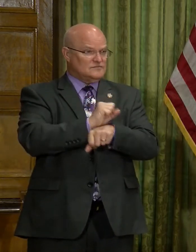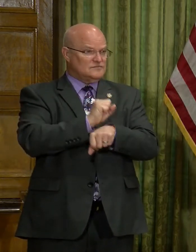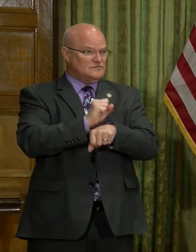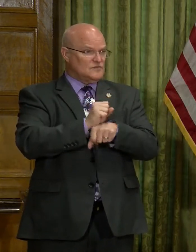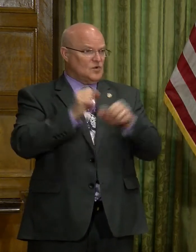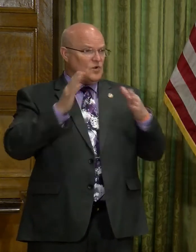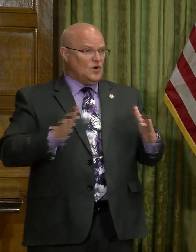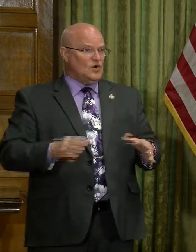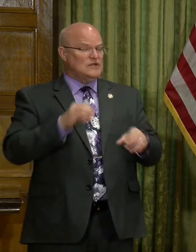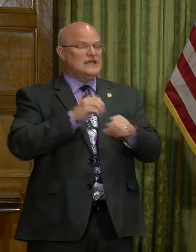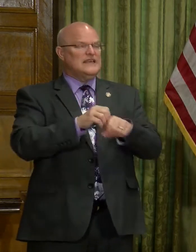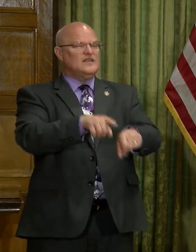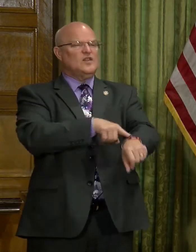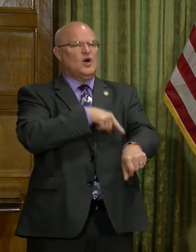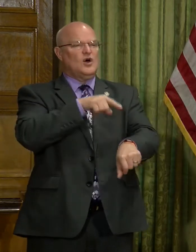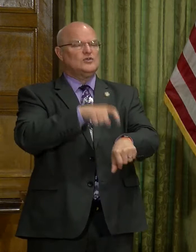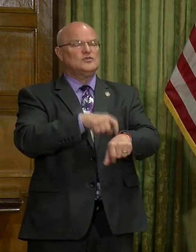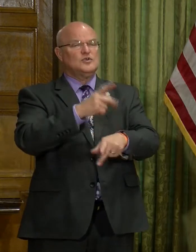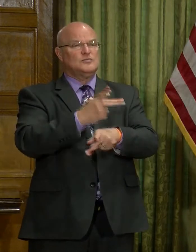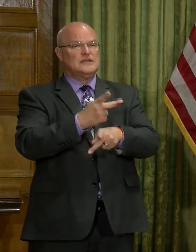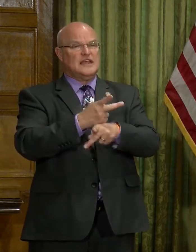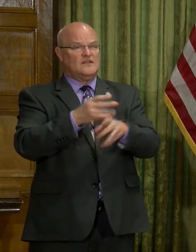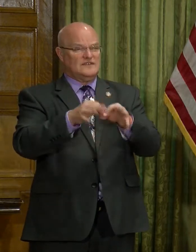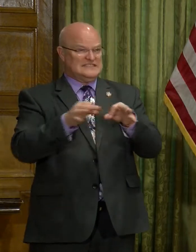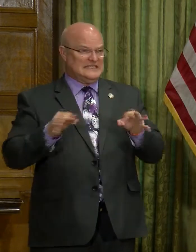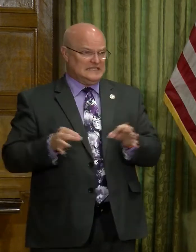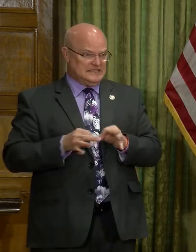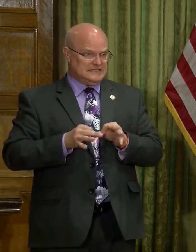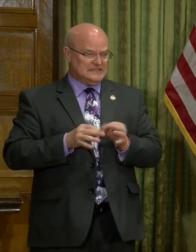workers who are in the long-term care facilities.